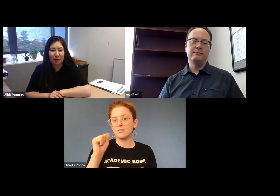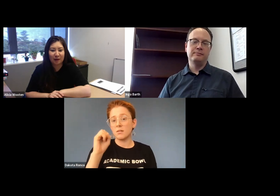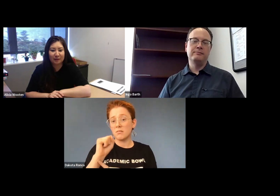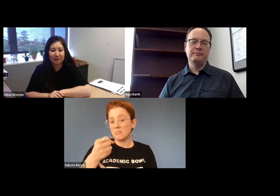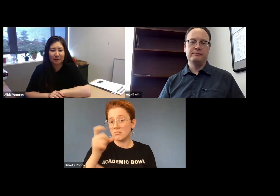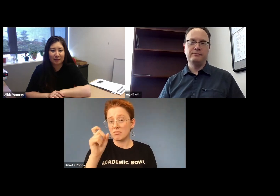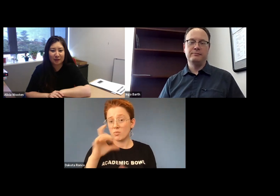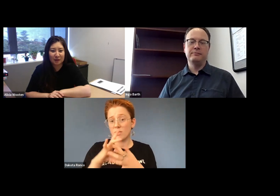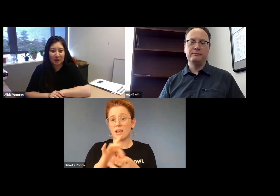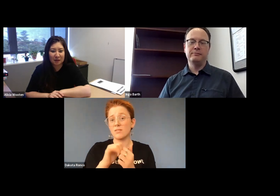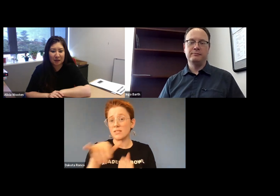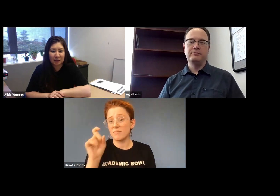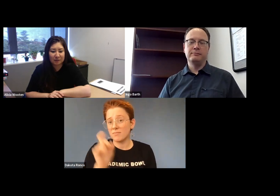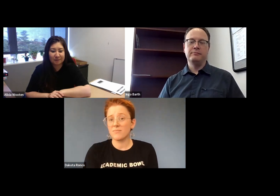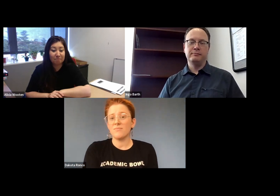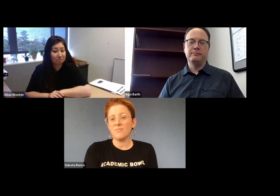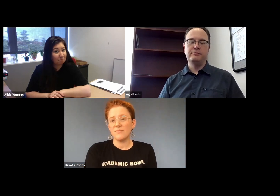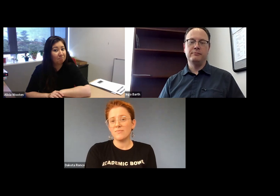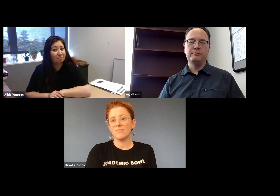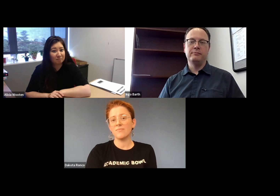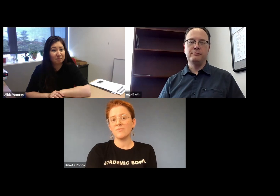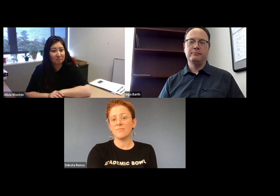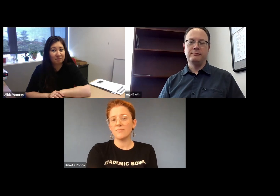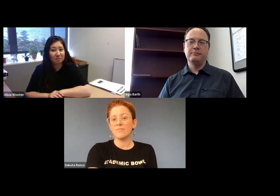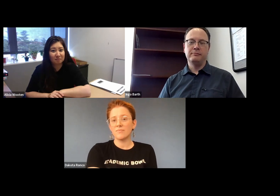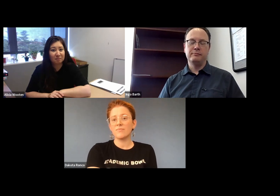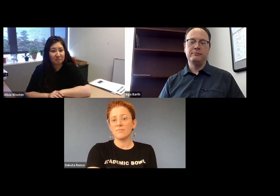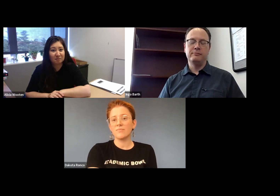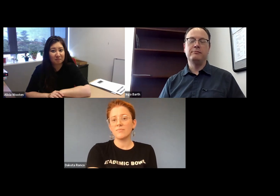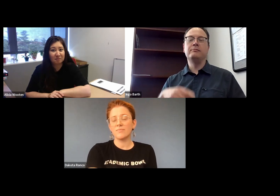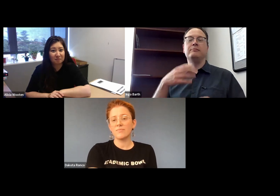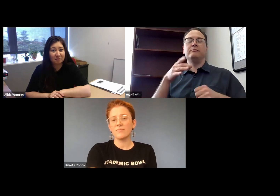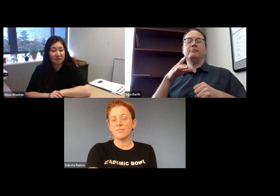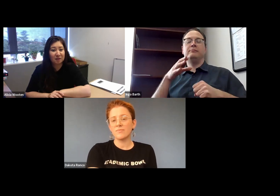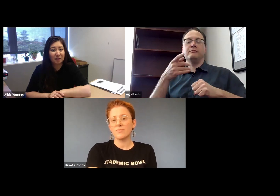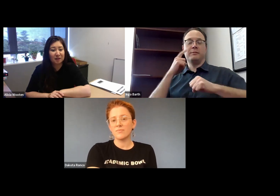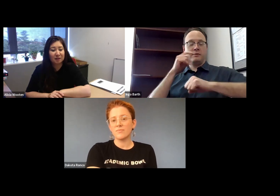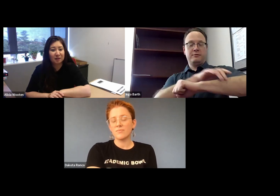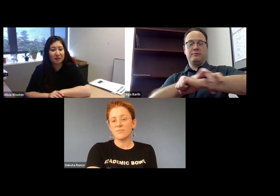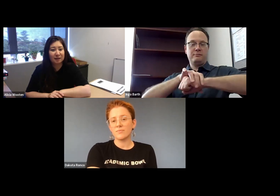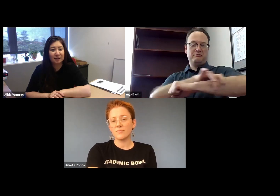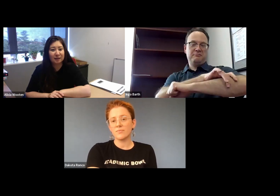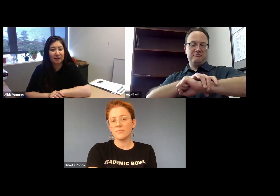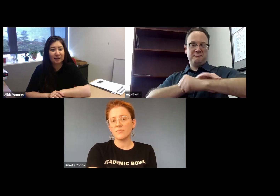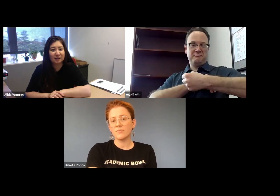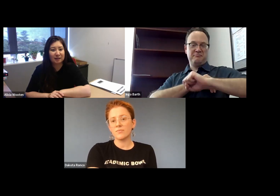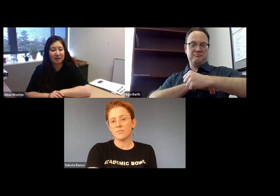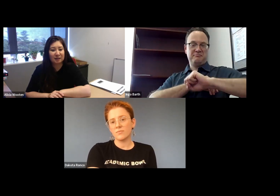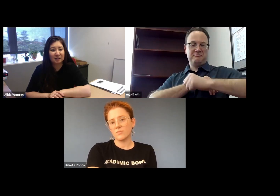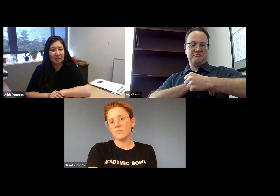orientation could connect to the axis. So whether or not the palm is down or up could connect to the